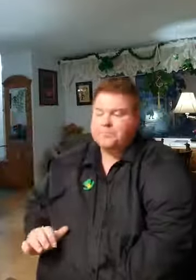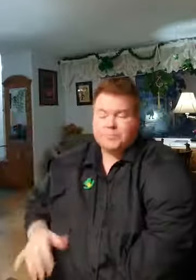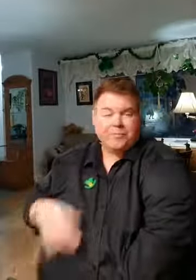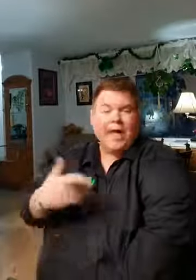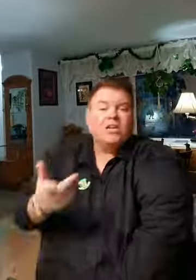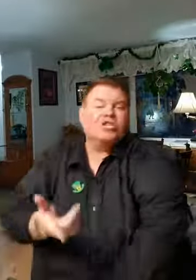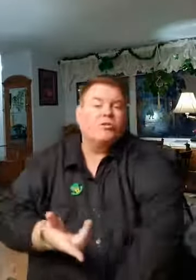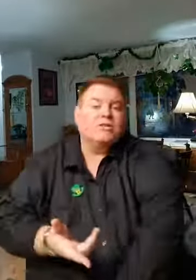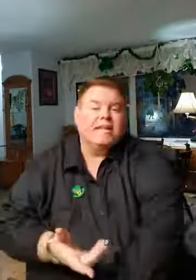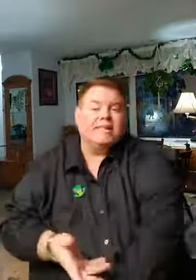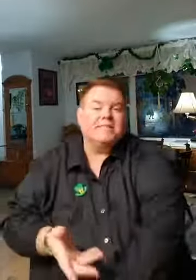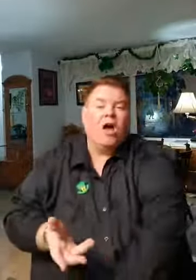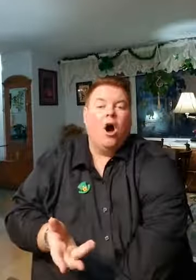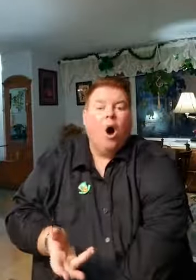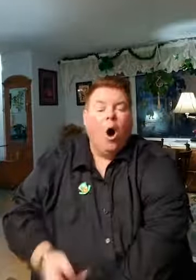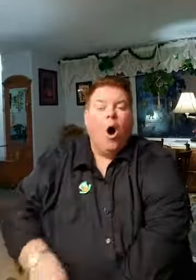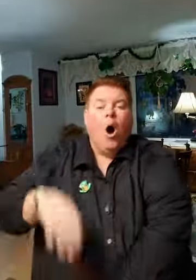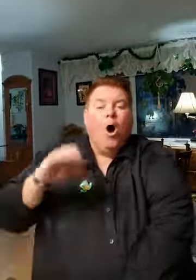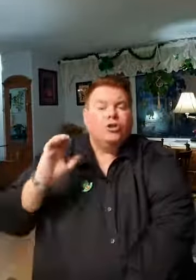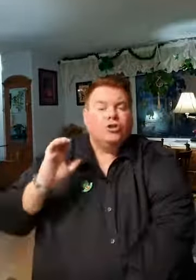And it just goes like this.